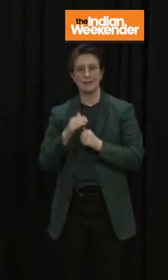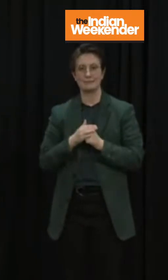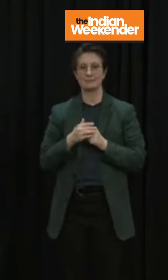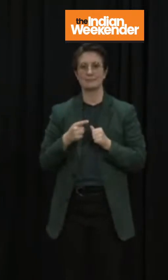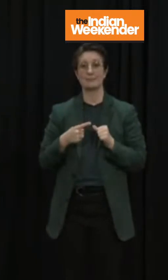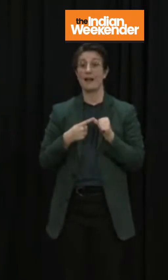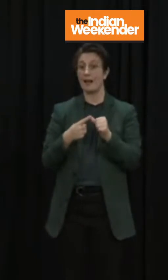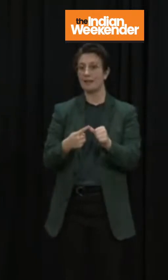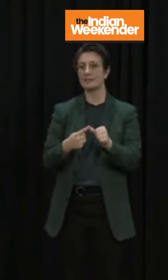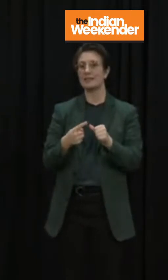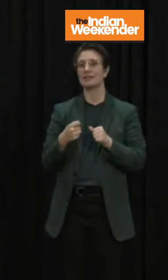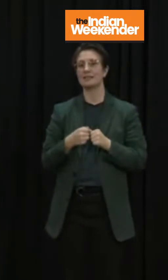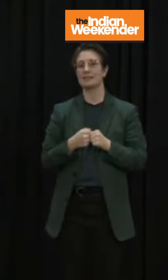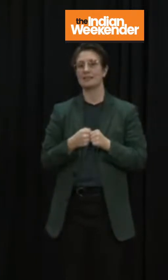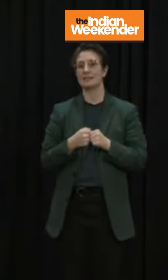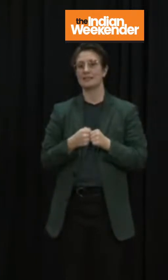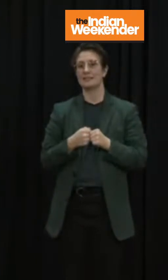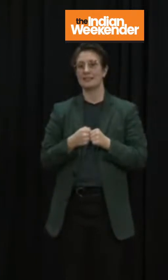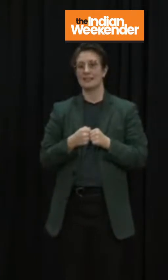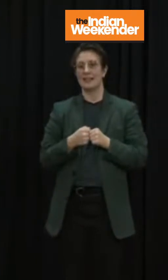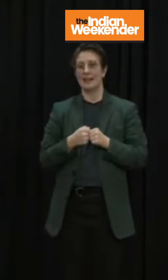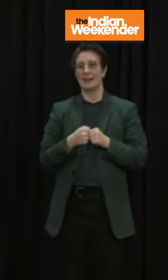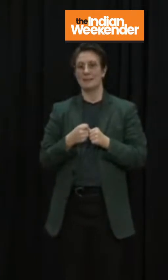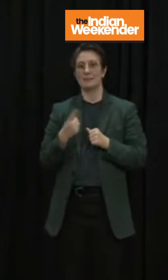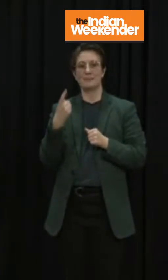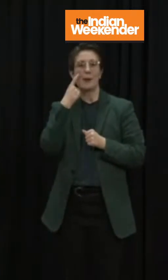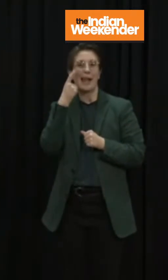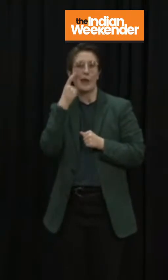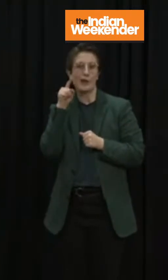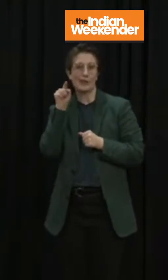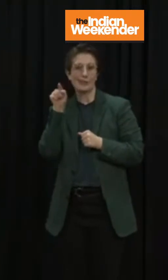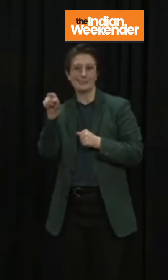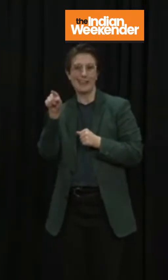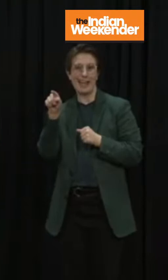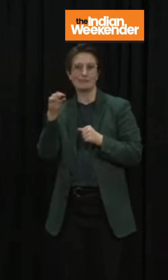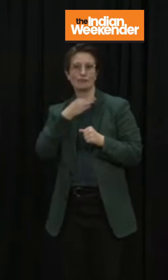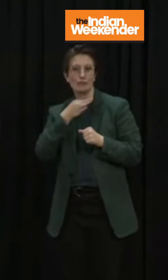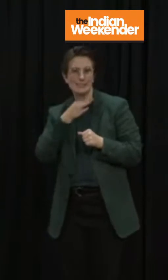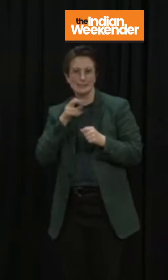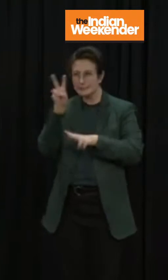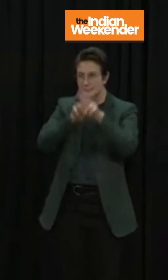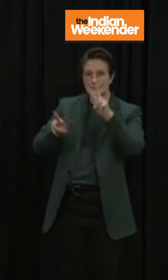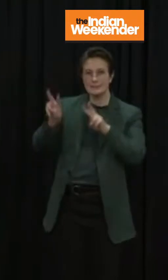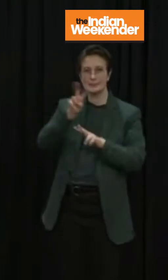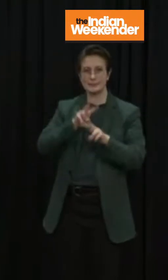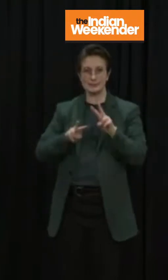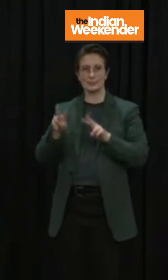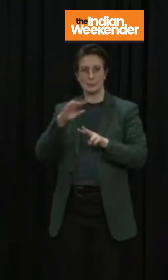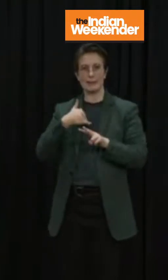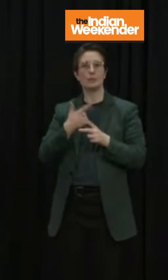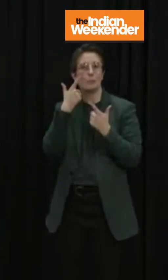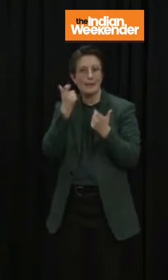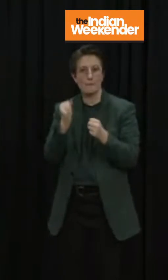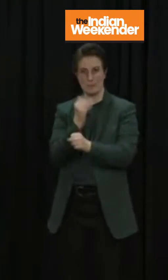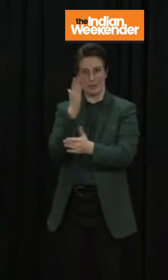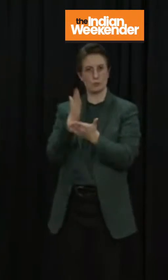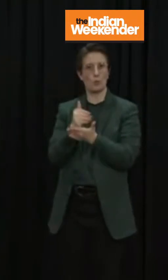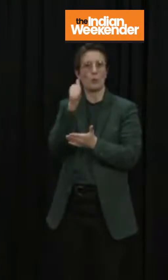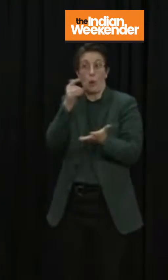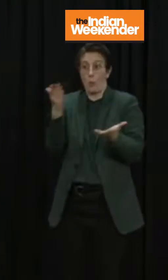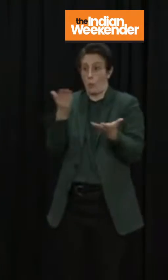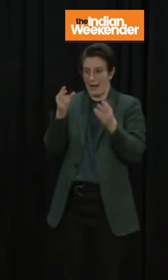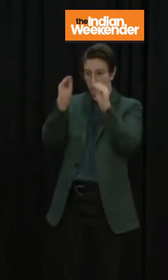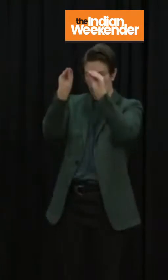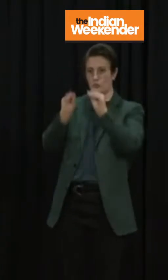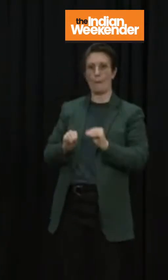do that yesterday, so we've done that. We're also just, it is a decision out of an abundance of caution at this point.